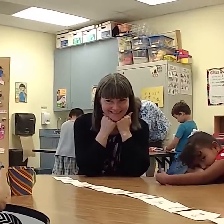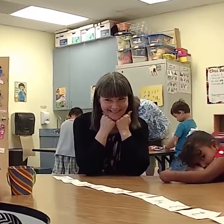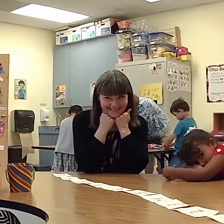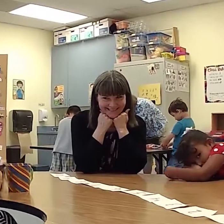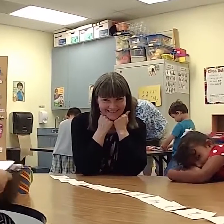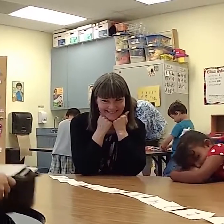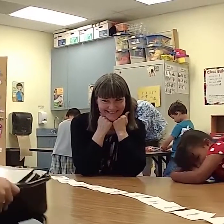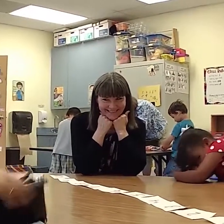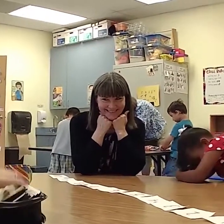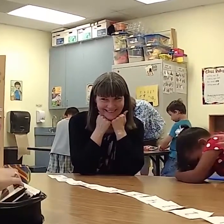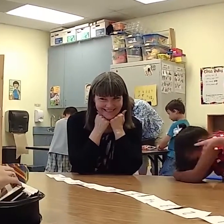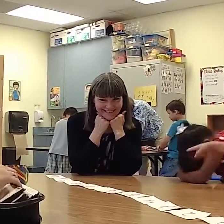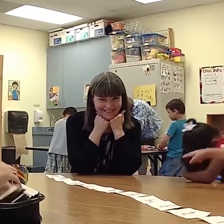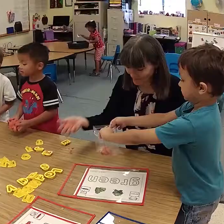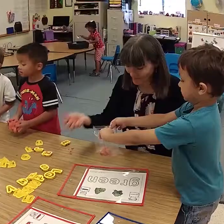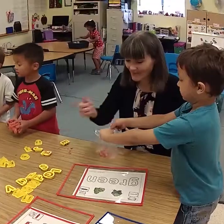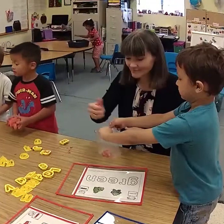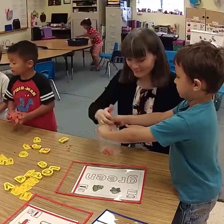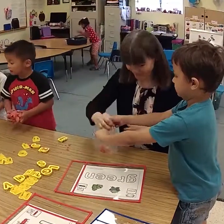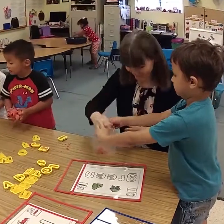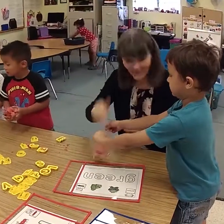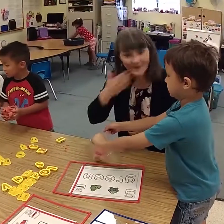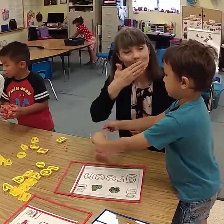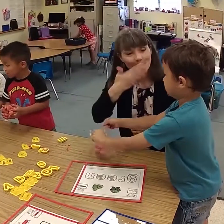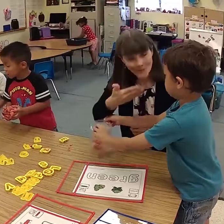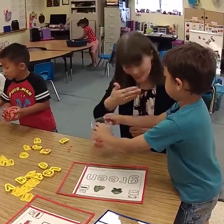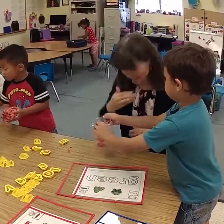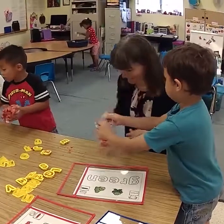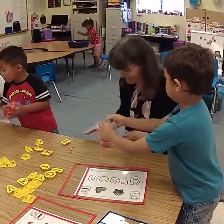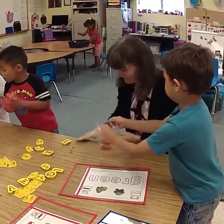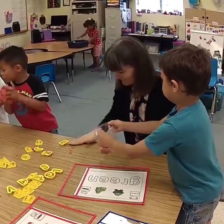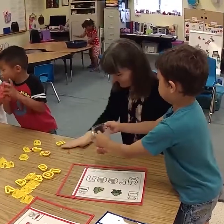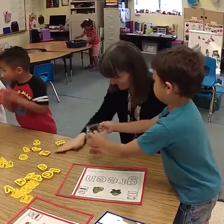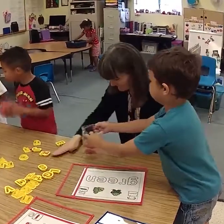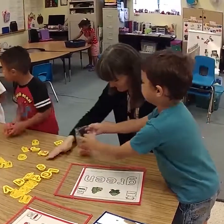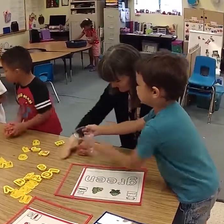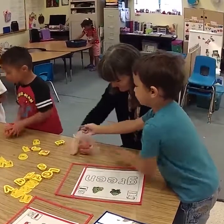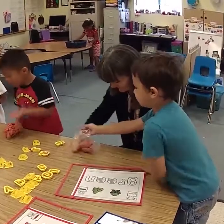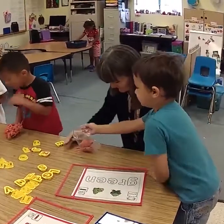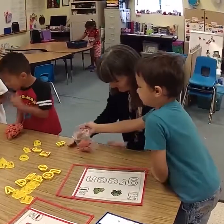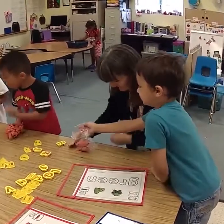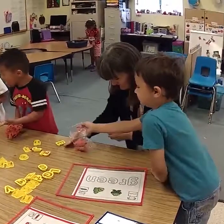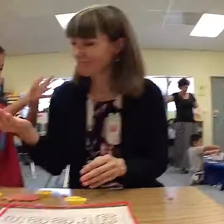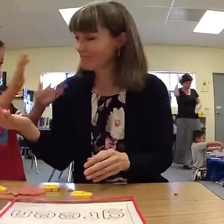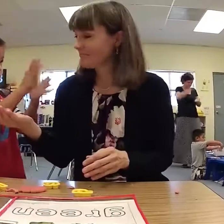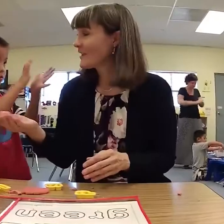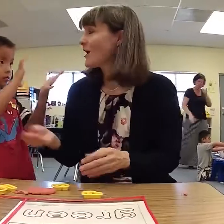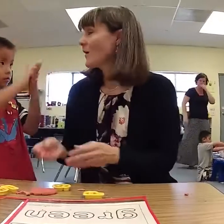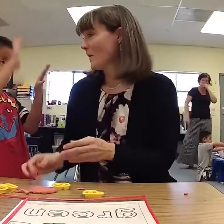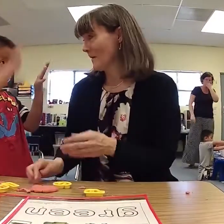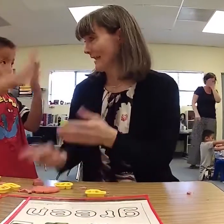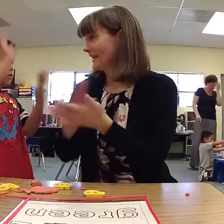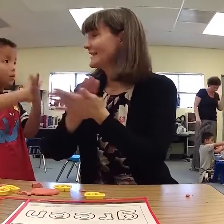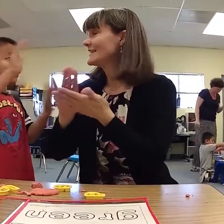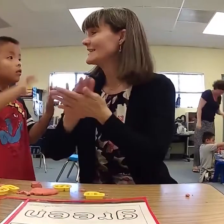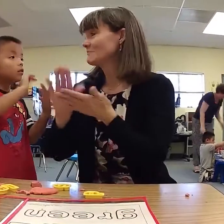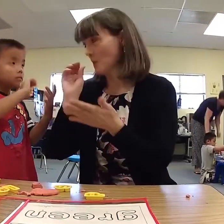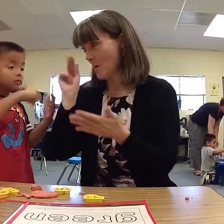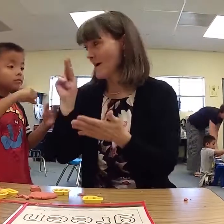used. Annette signs thank you to a young boy who is helping her clean up flashcards. Another boy in a red shirt